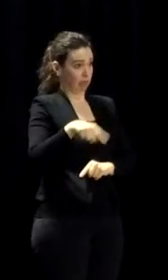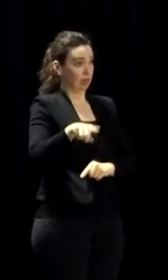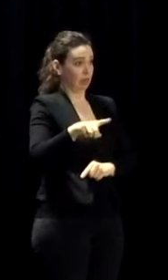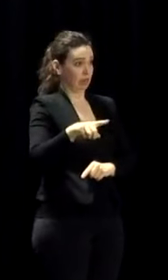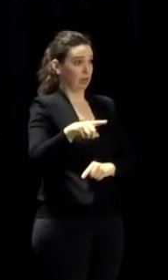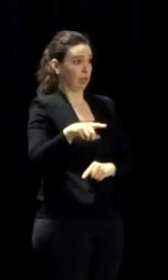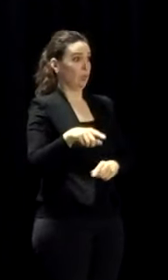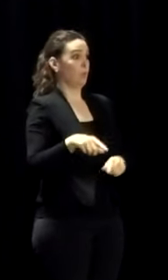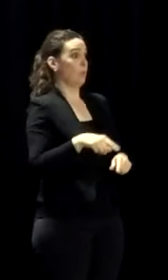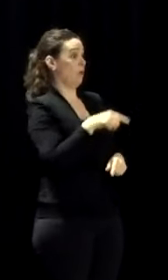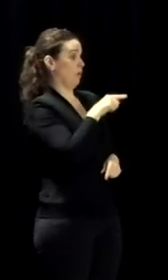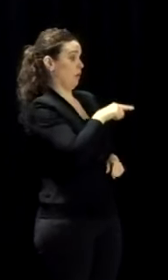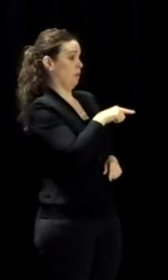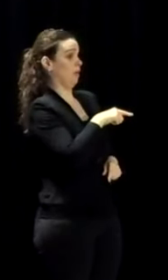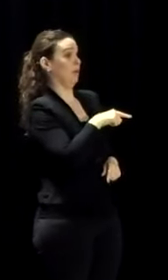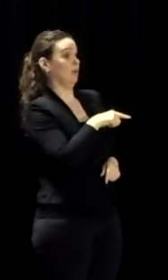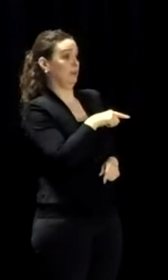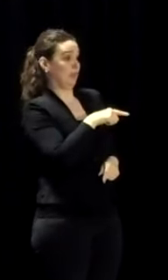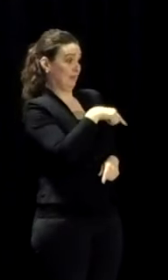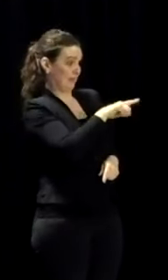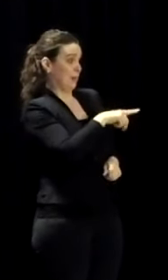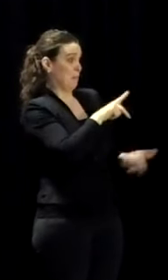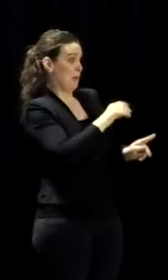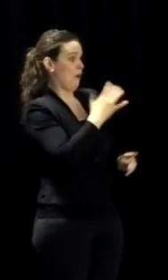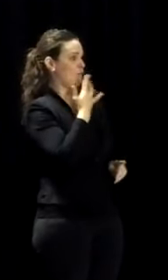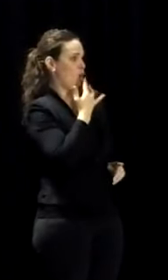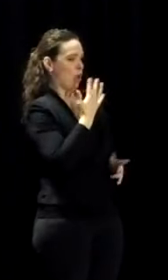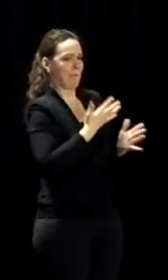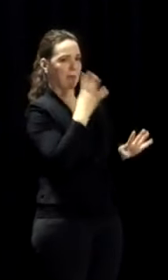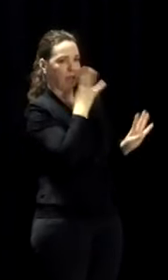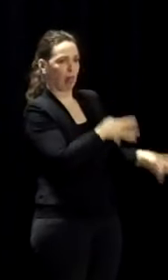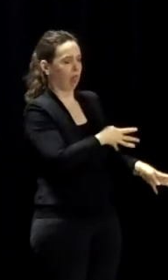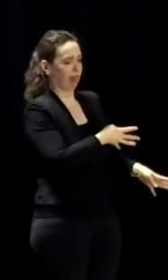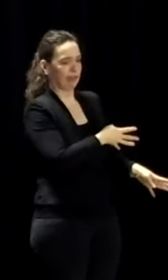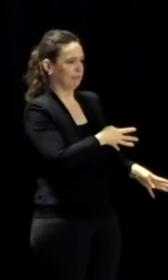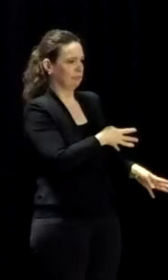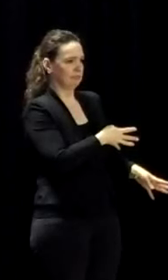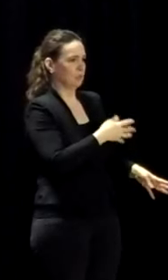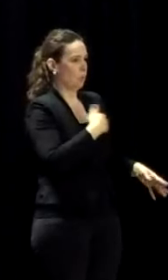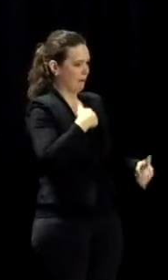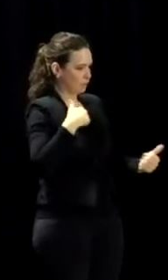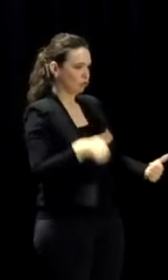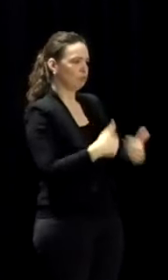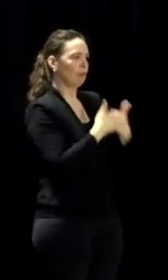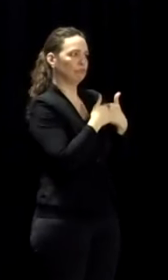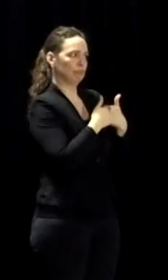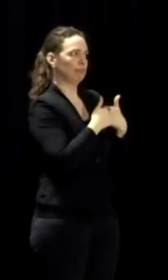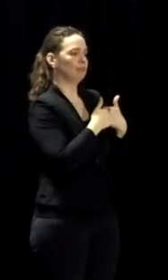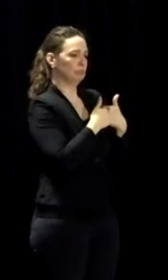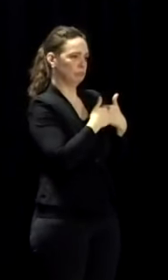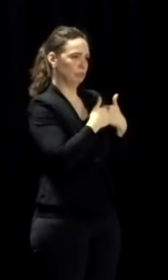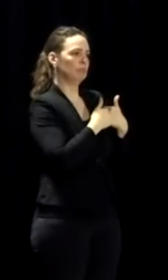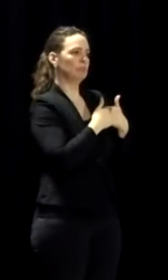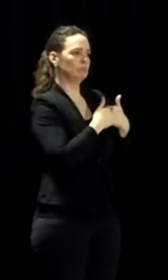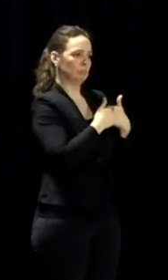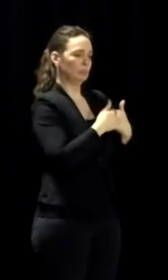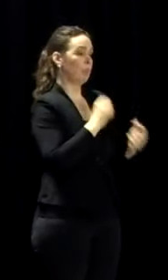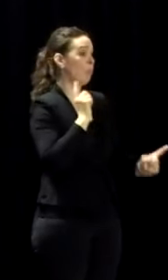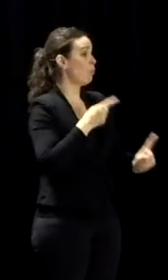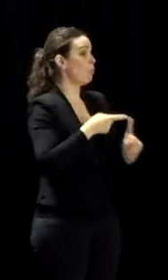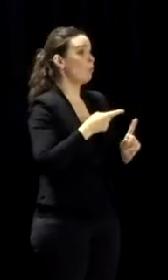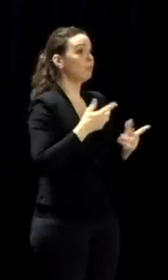show the symptoms, to get tested and to come forward. There is medical help out there, and there's a great amount of doctors and nurses who are